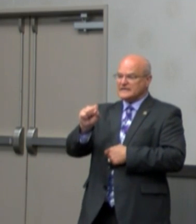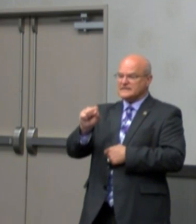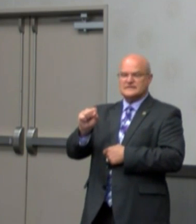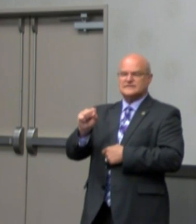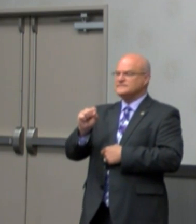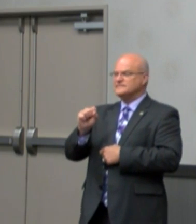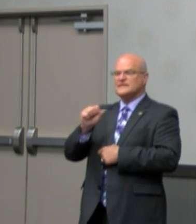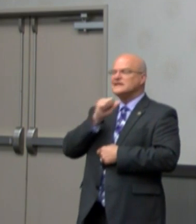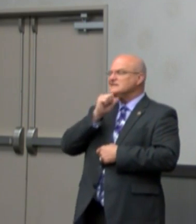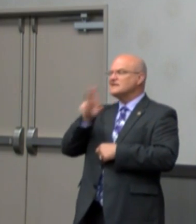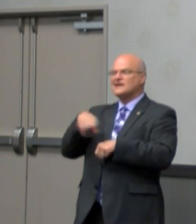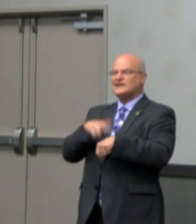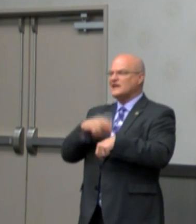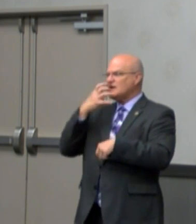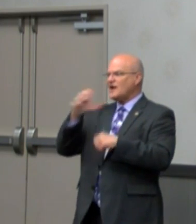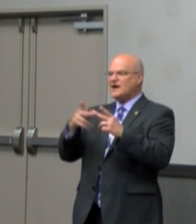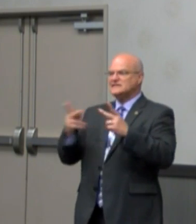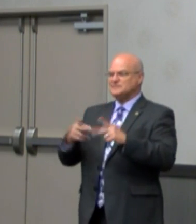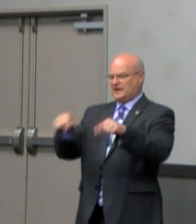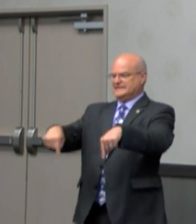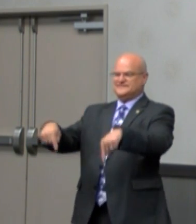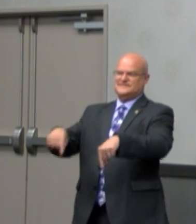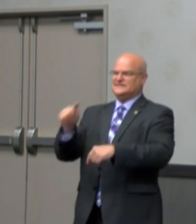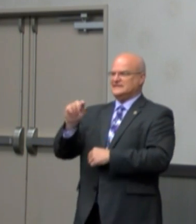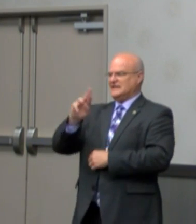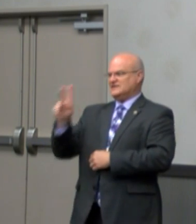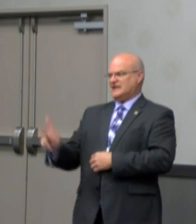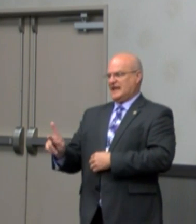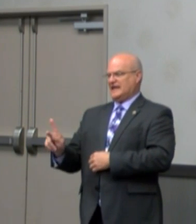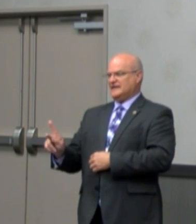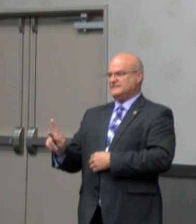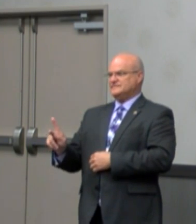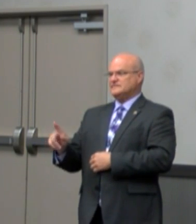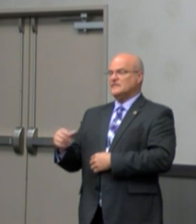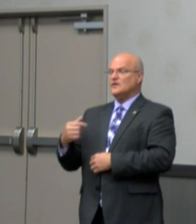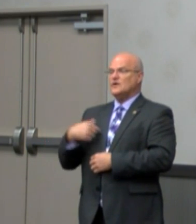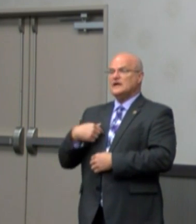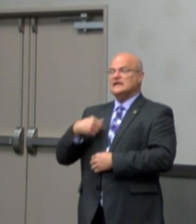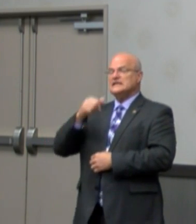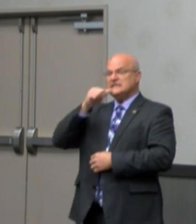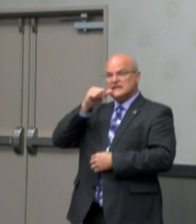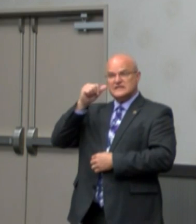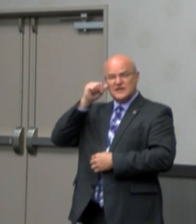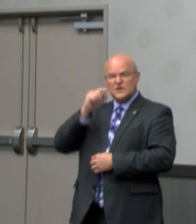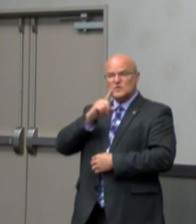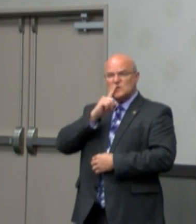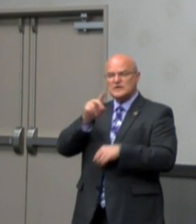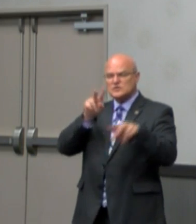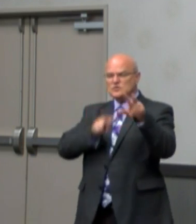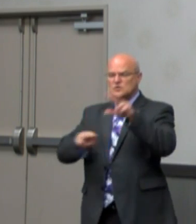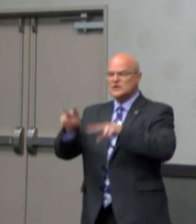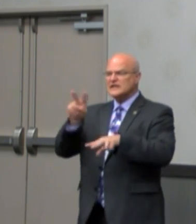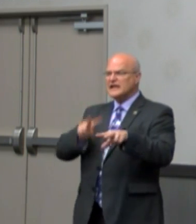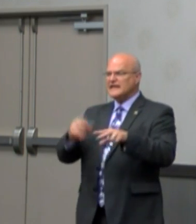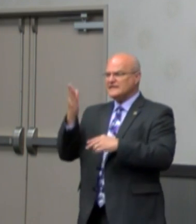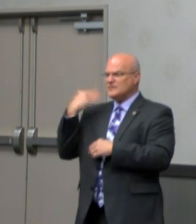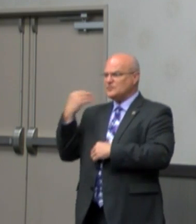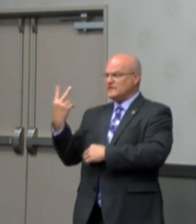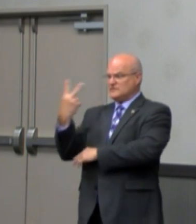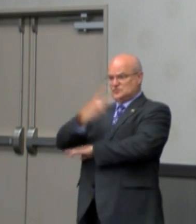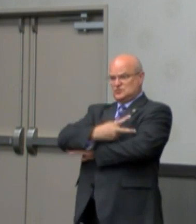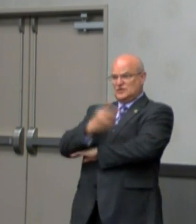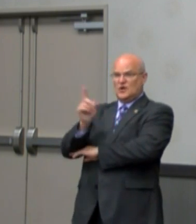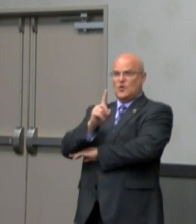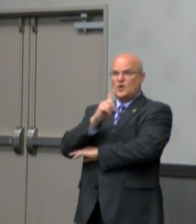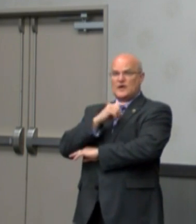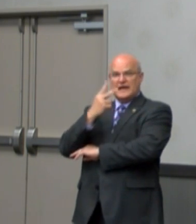not a national hotspot. What I was talking about yesterday was really just looking at the days